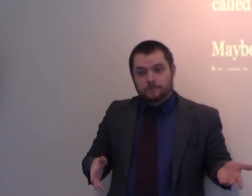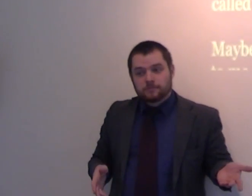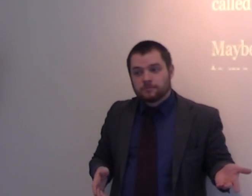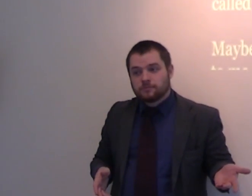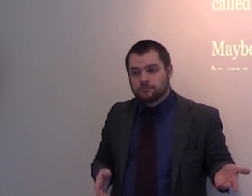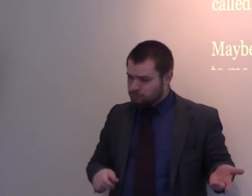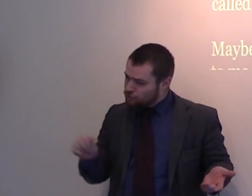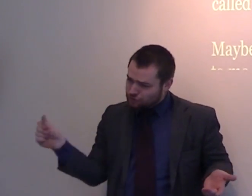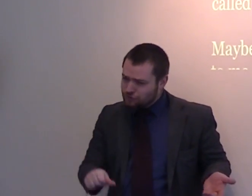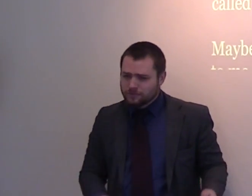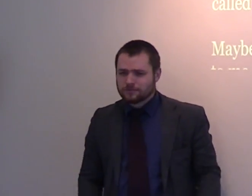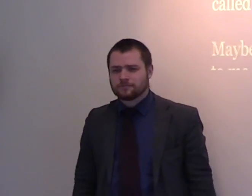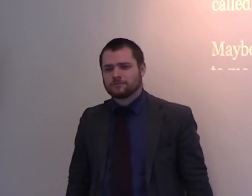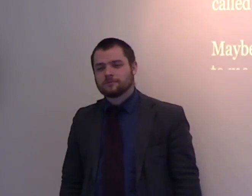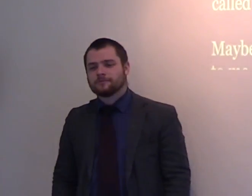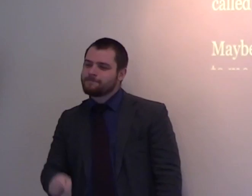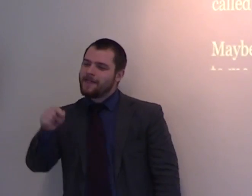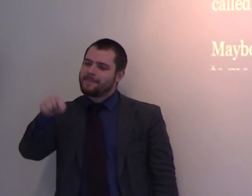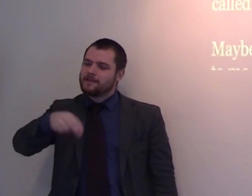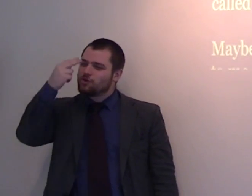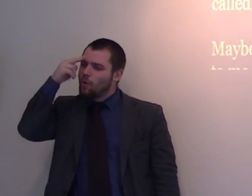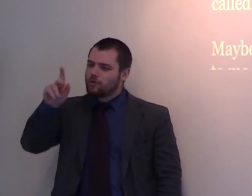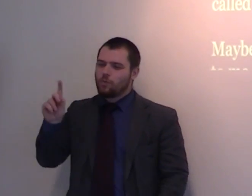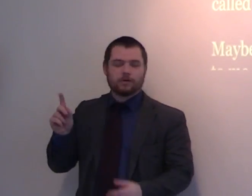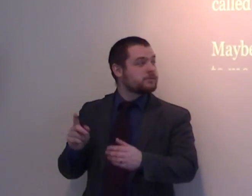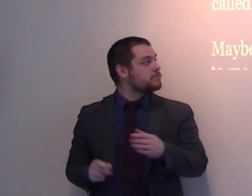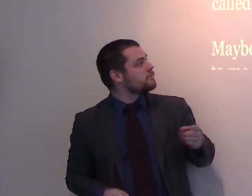You should. This is called intercession.